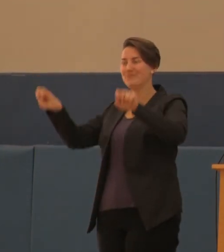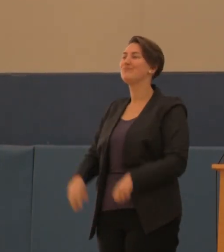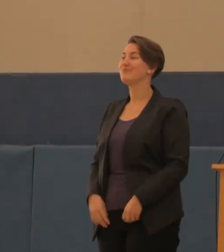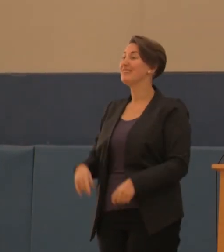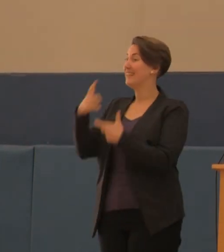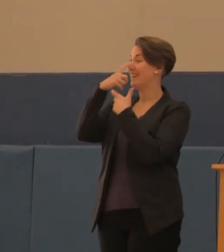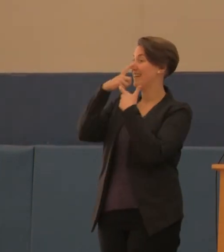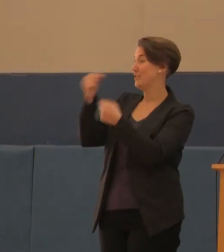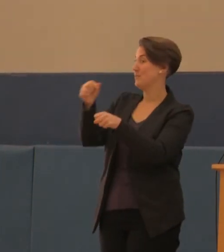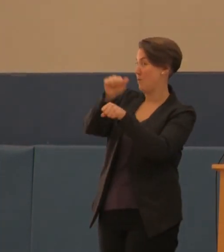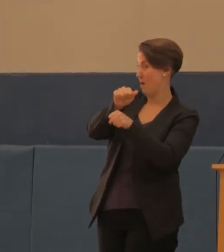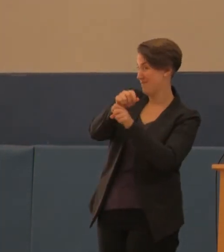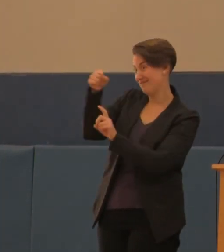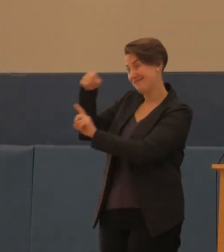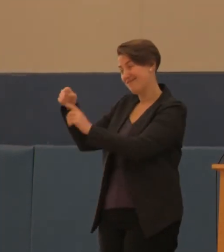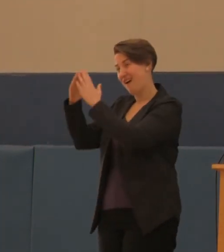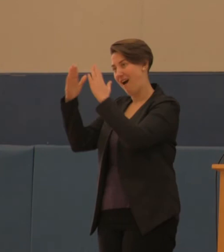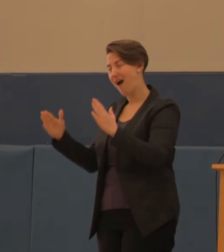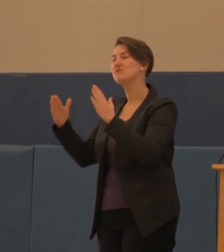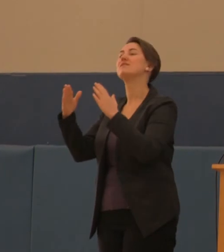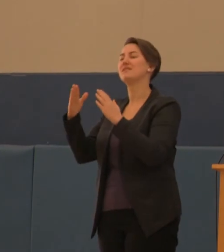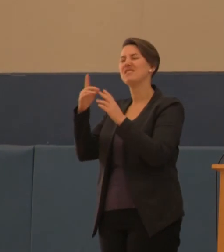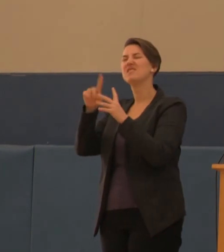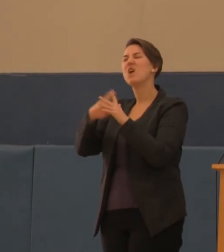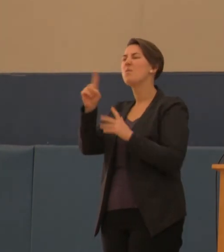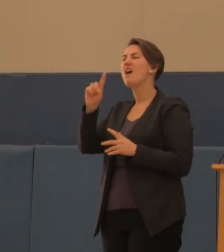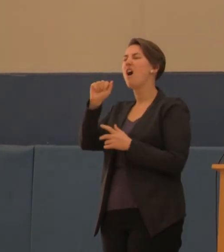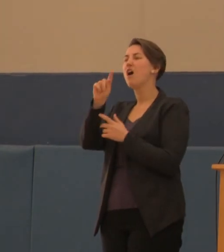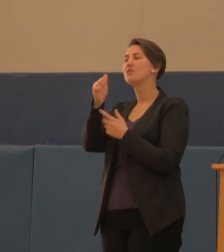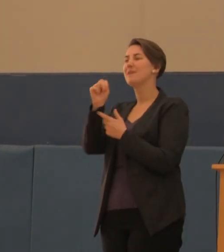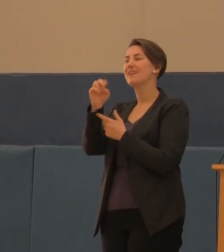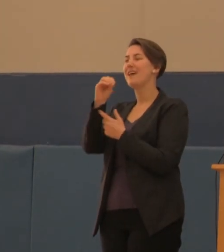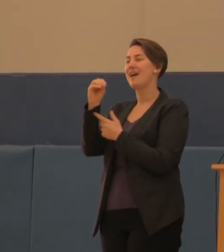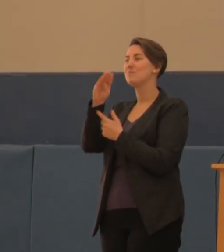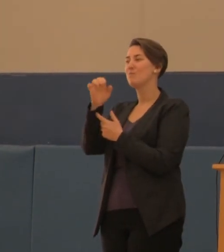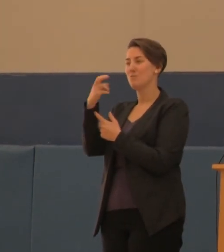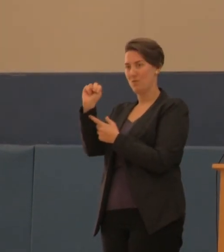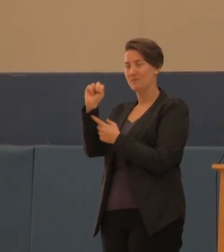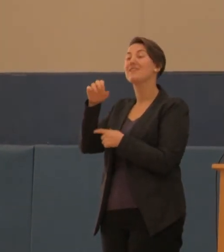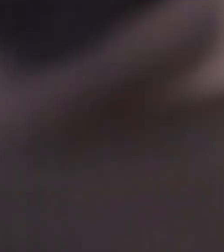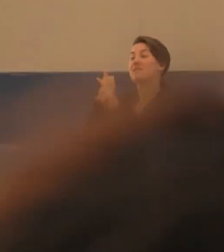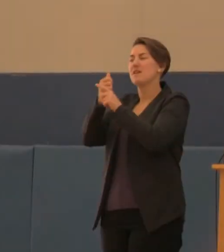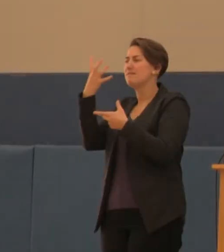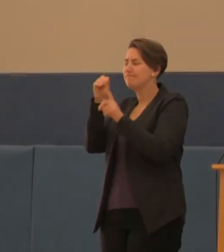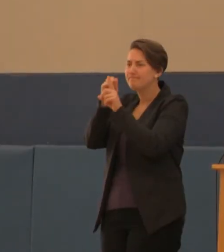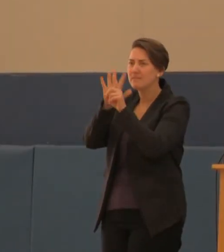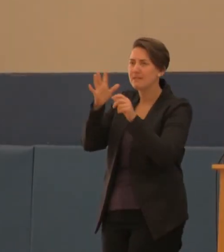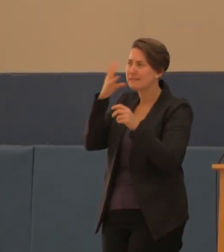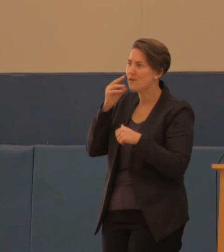in employment and housing began in the law firm of Alterman and Booth, where she was exposed to her first sexual